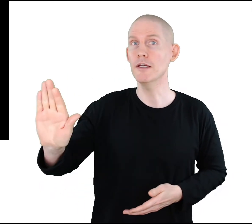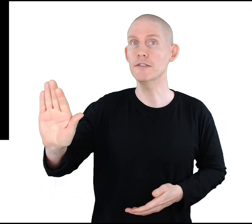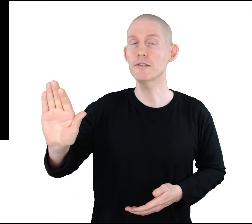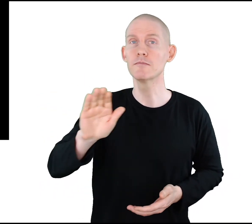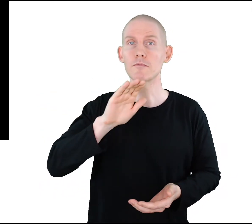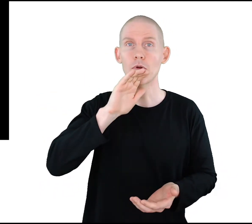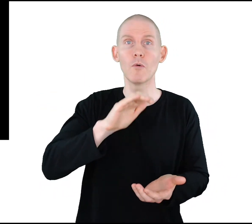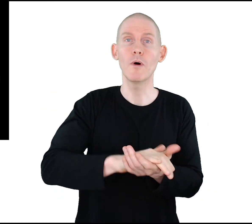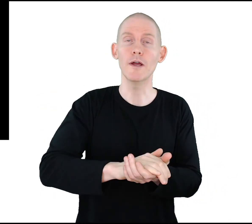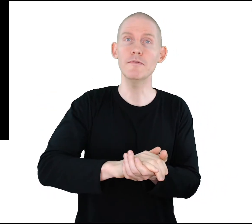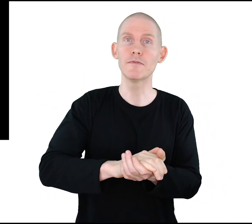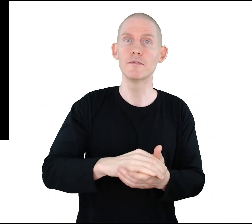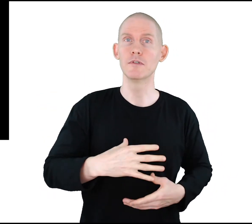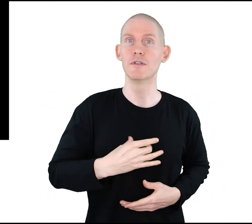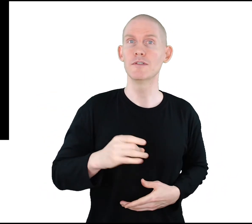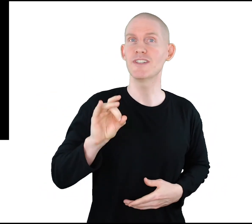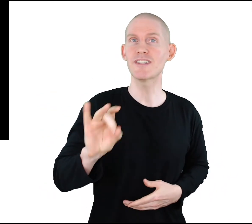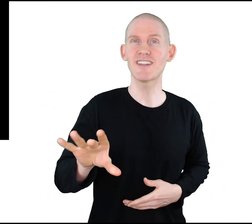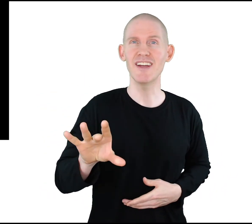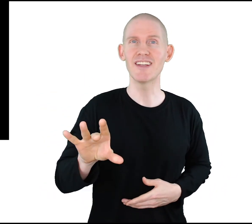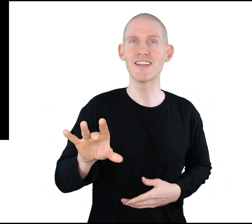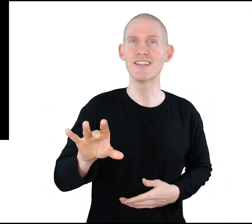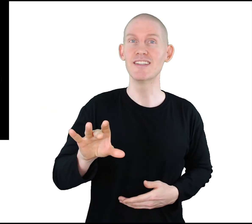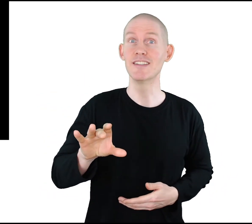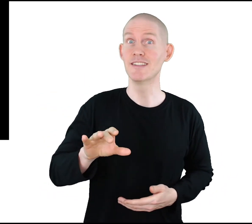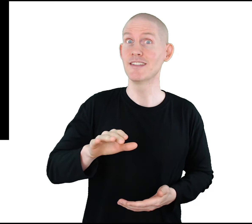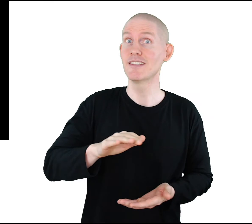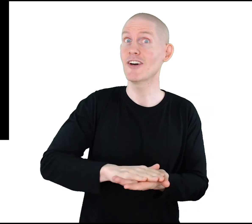His wife dislike cook.